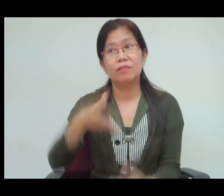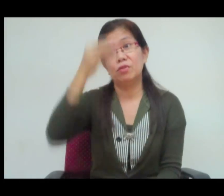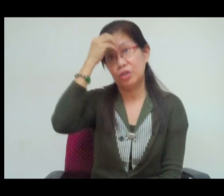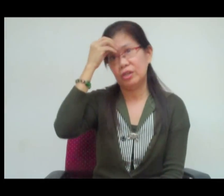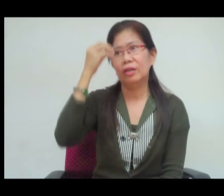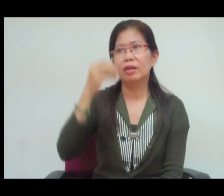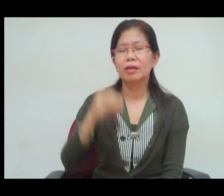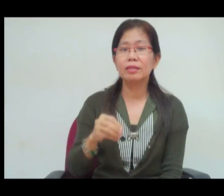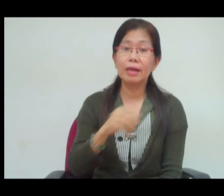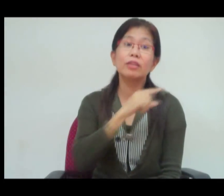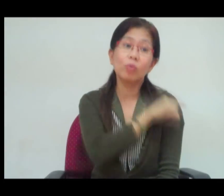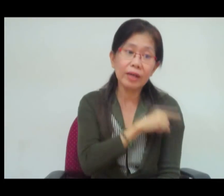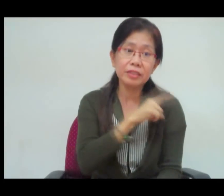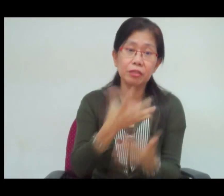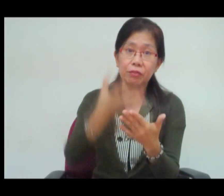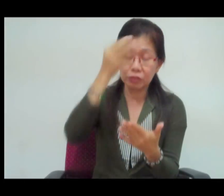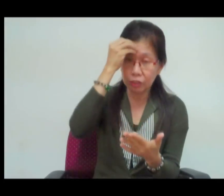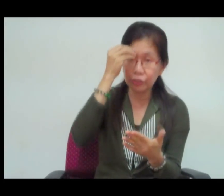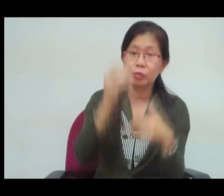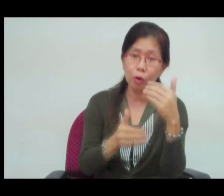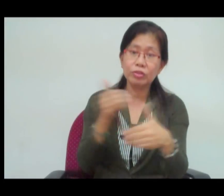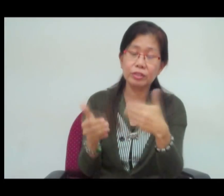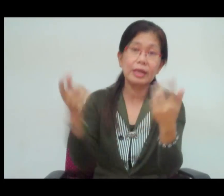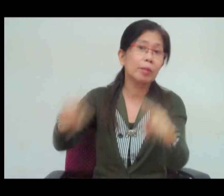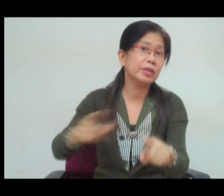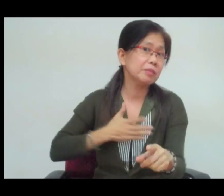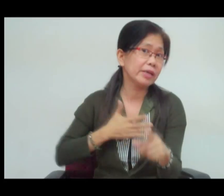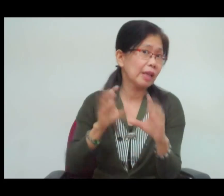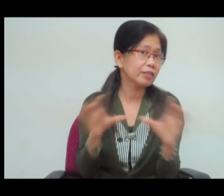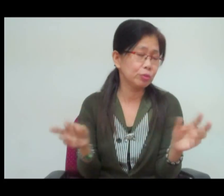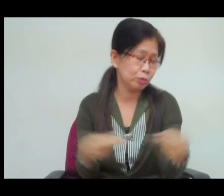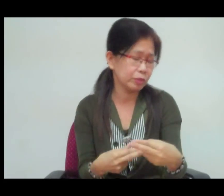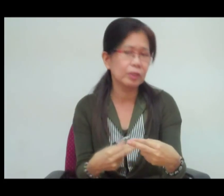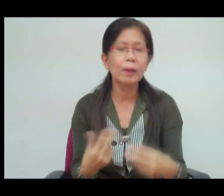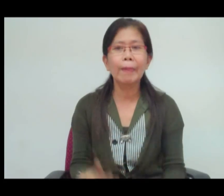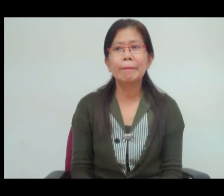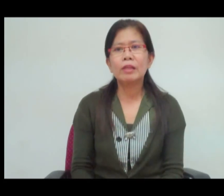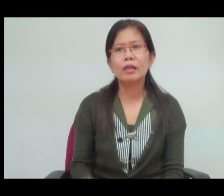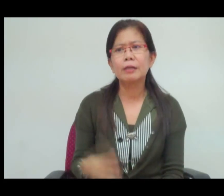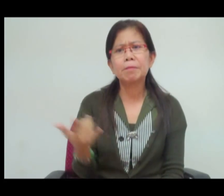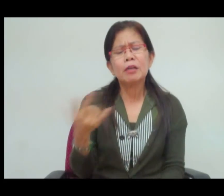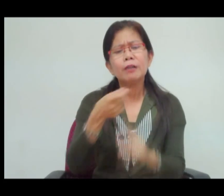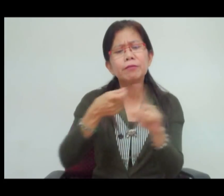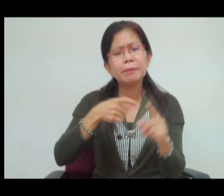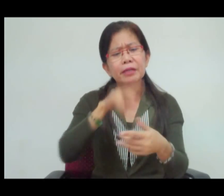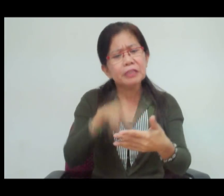learn and the quality of the learning process that happen in my classrooms. Okay, and from my